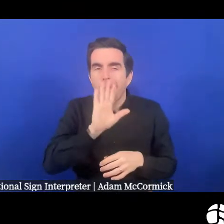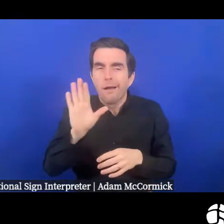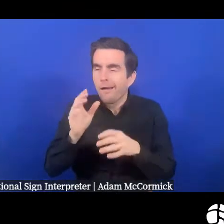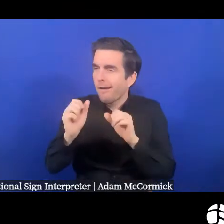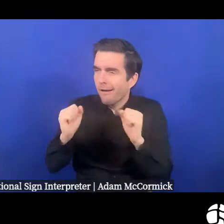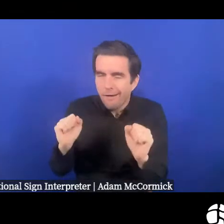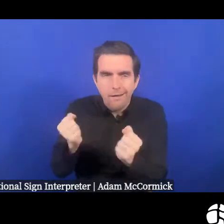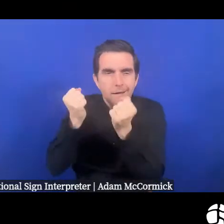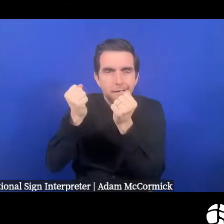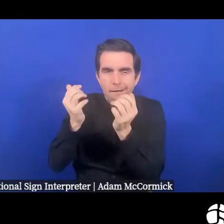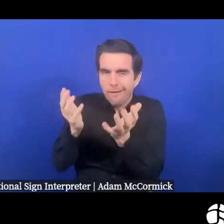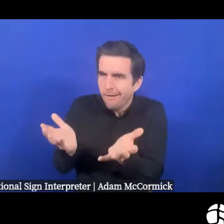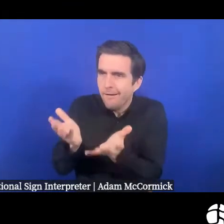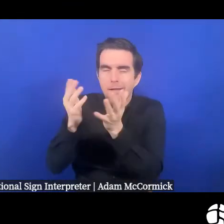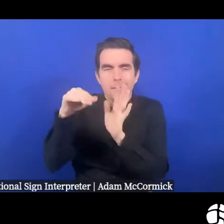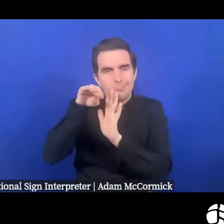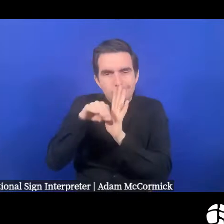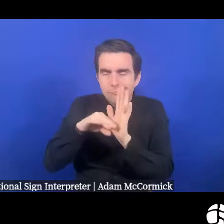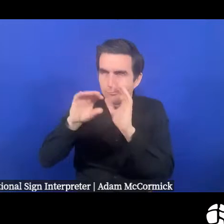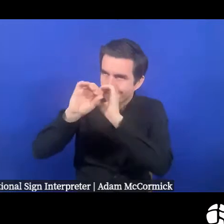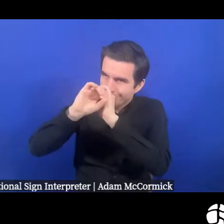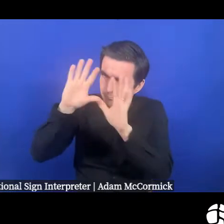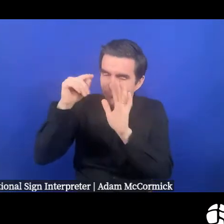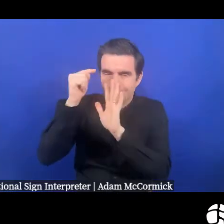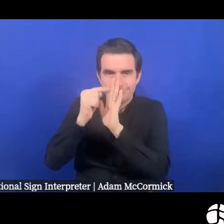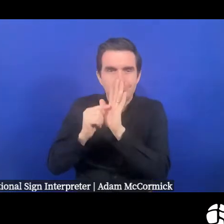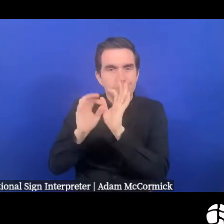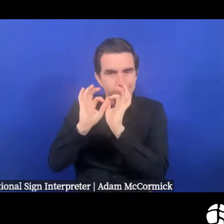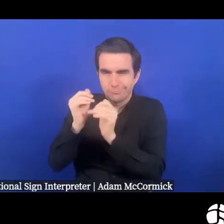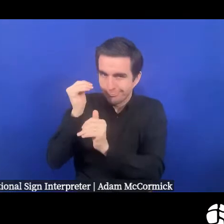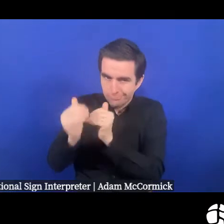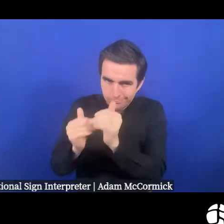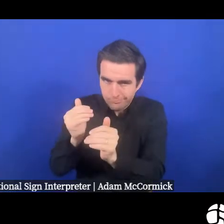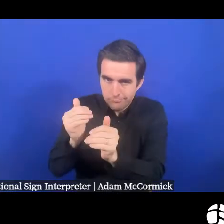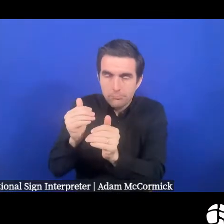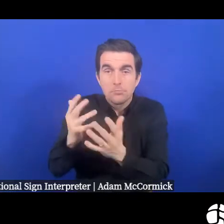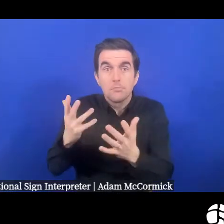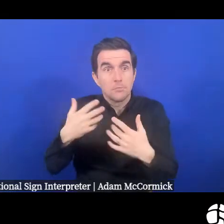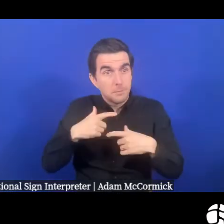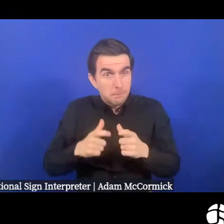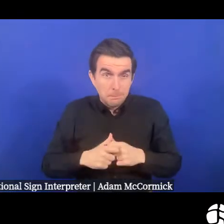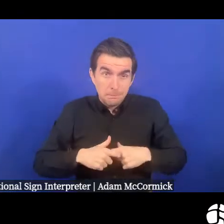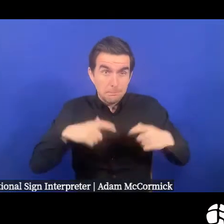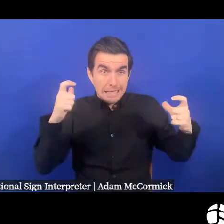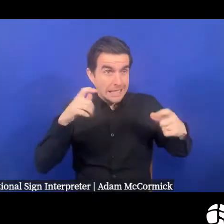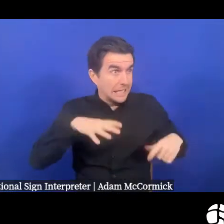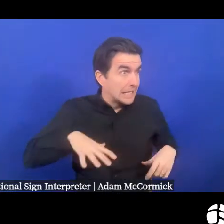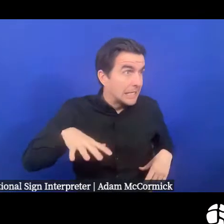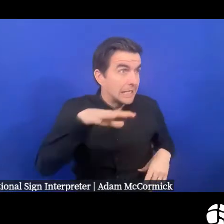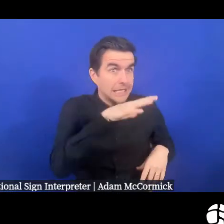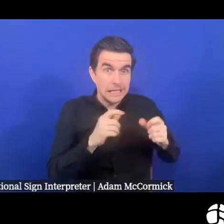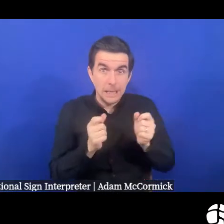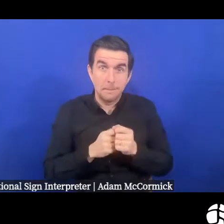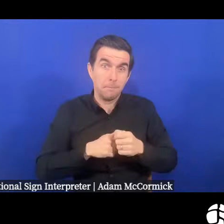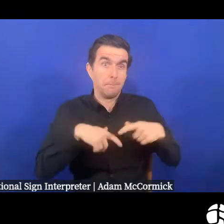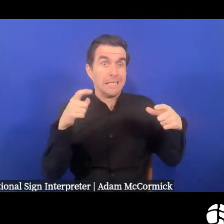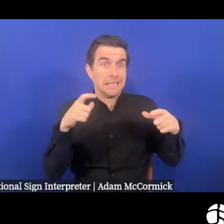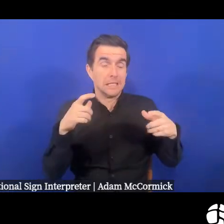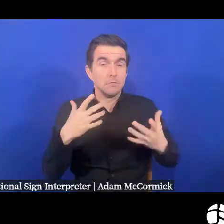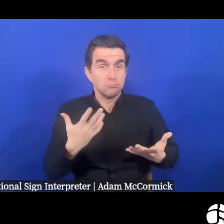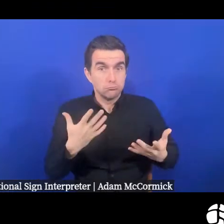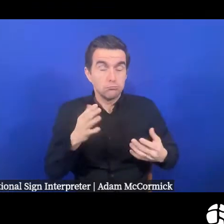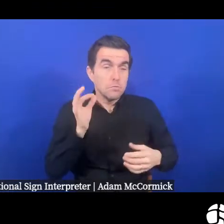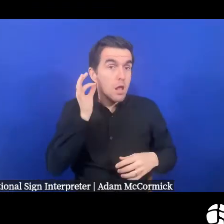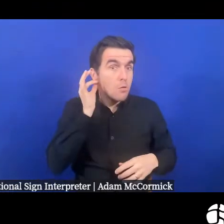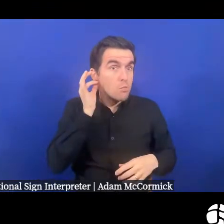women workforce, if you work on qualifying them, on bringing them